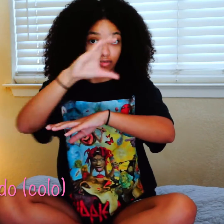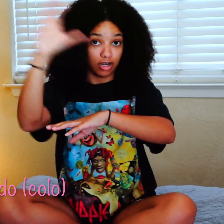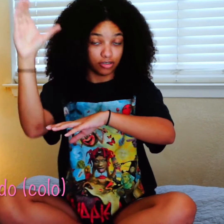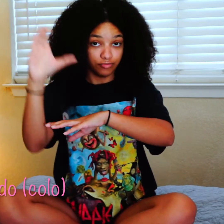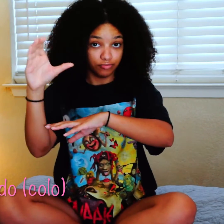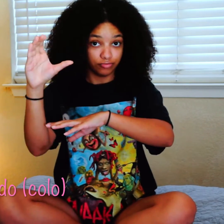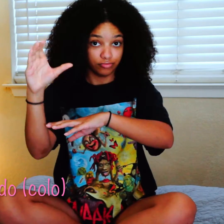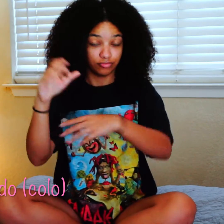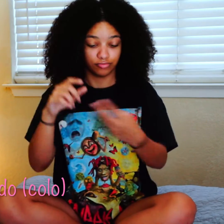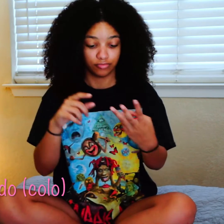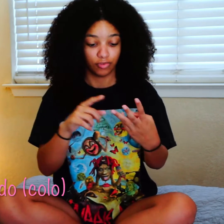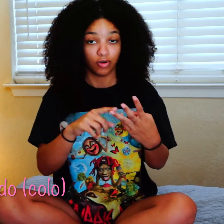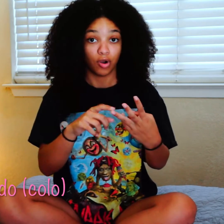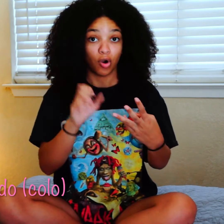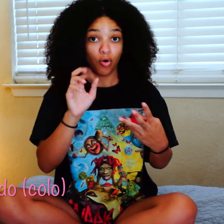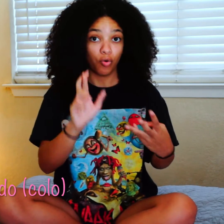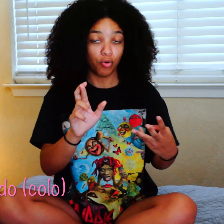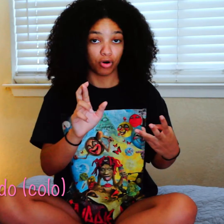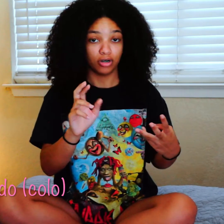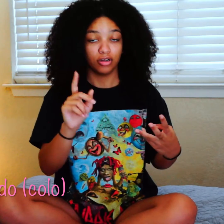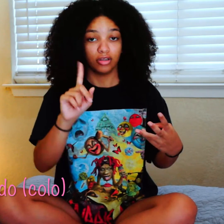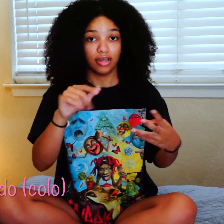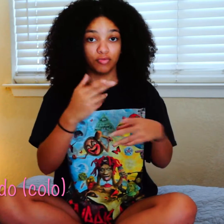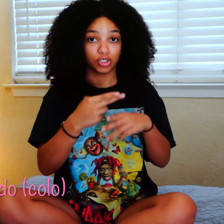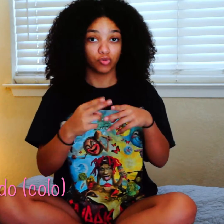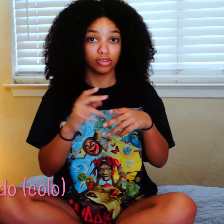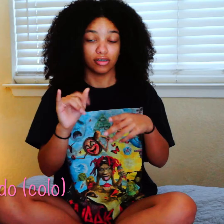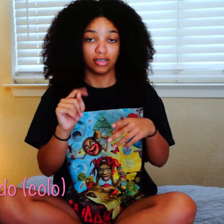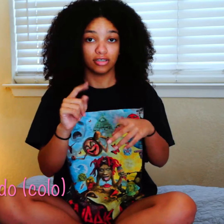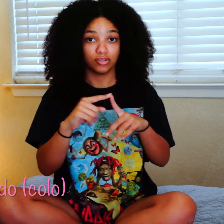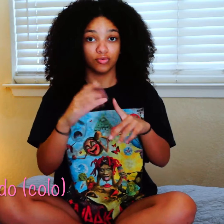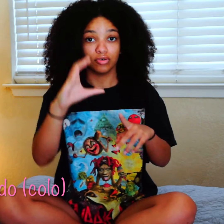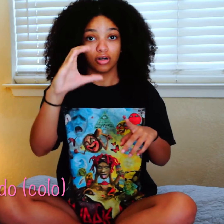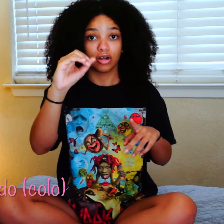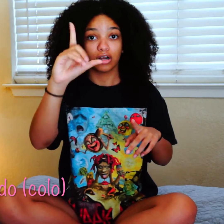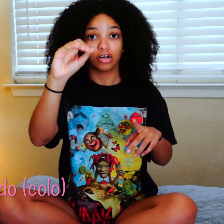Colorado, or they will shorten it to Colo.